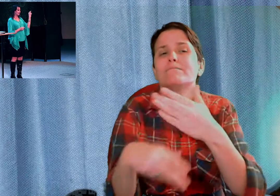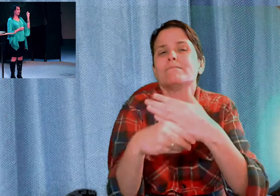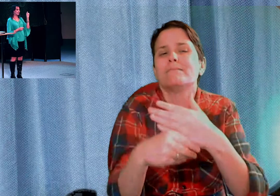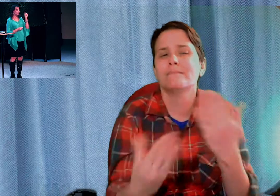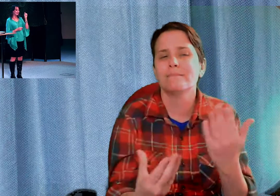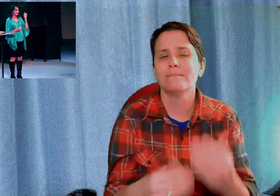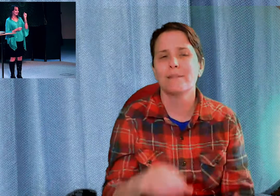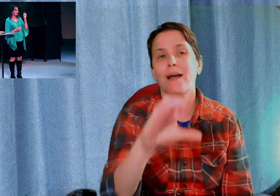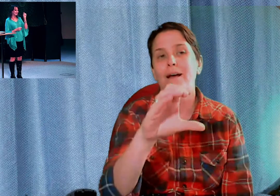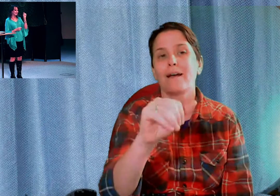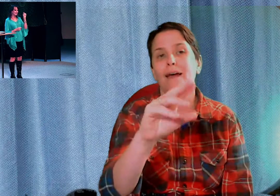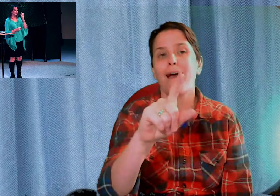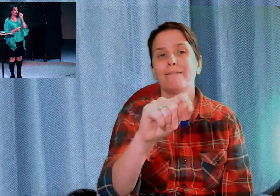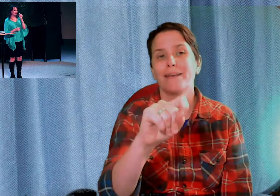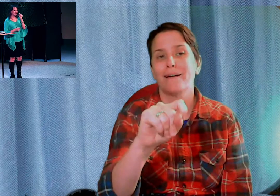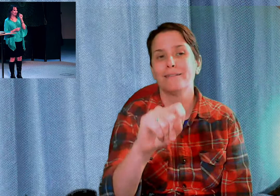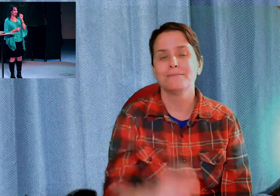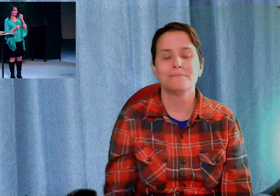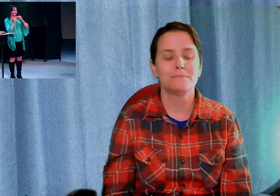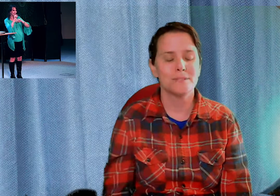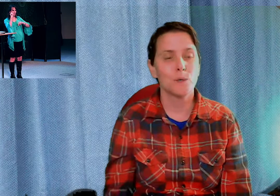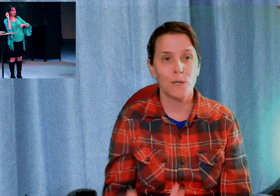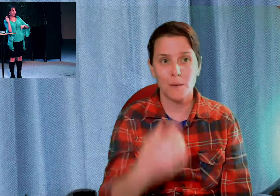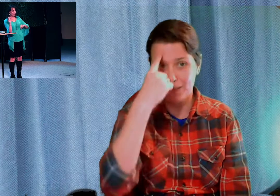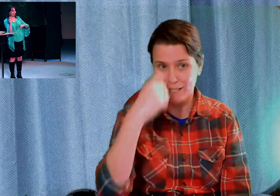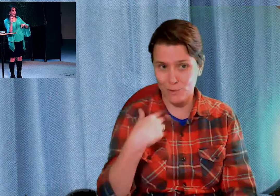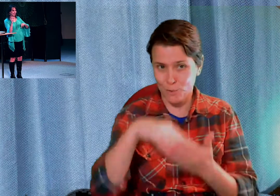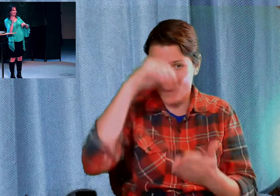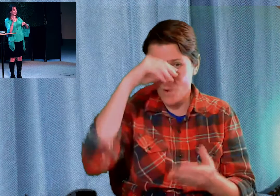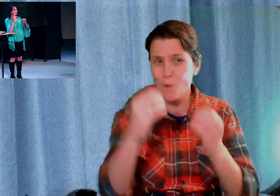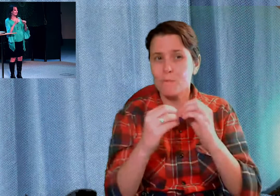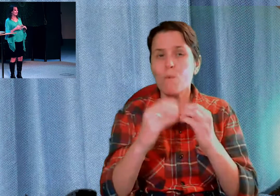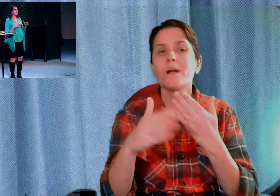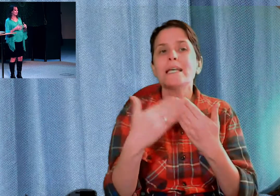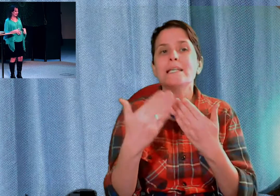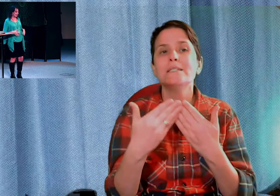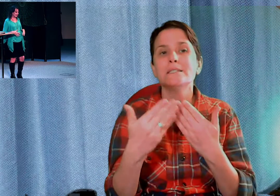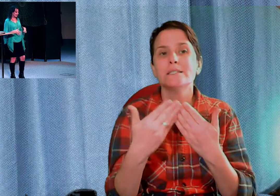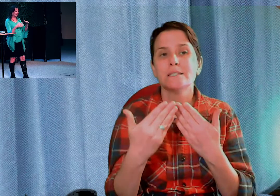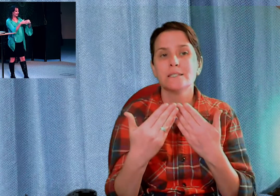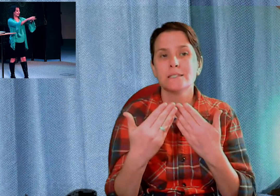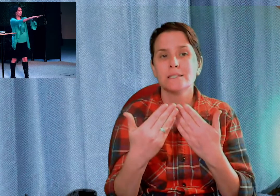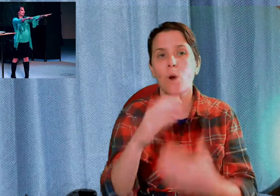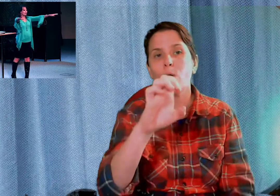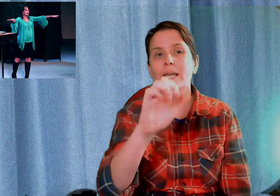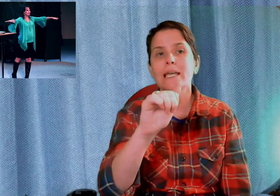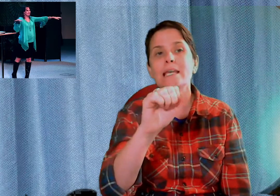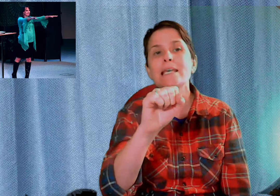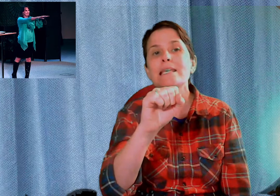Just because you learn to have more ease in your life doesn't mean that the